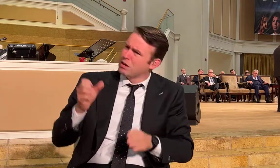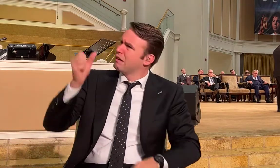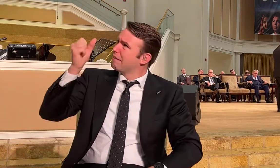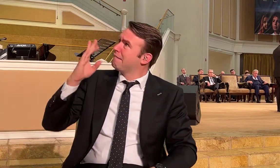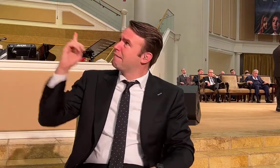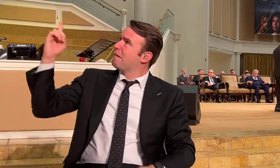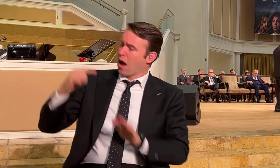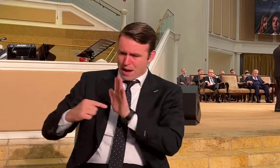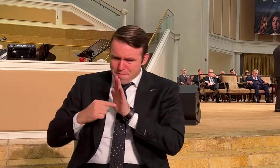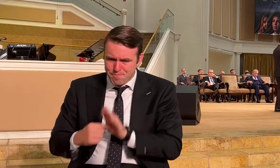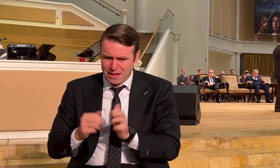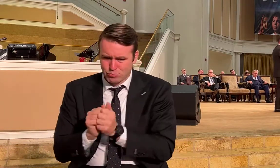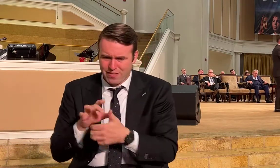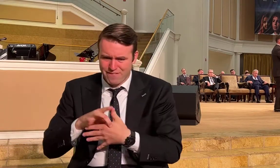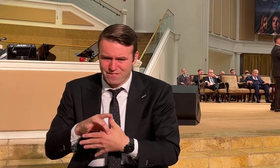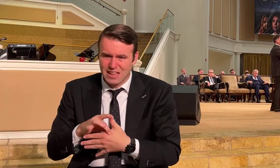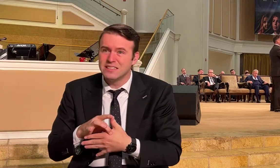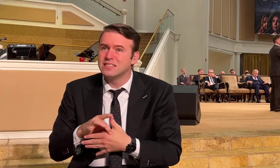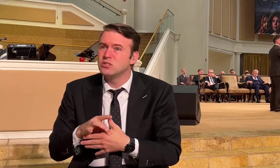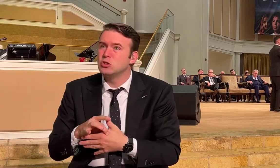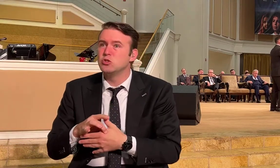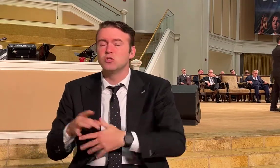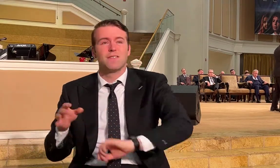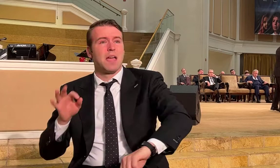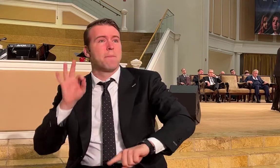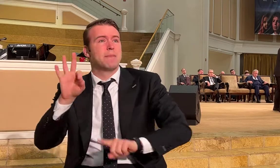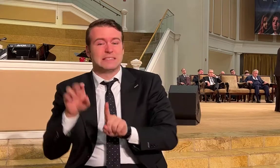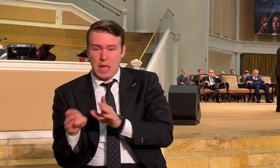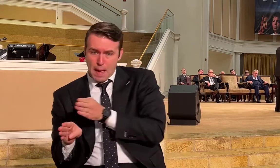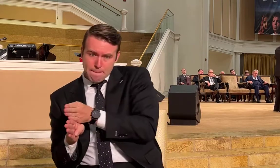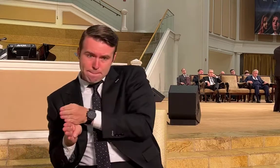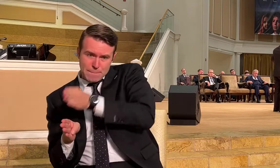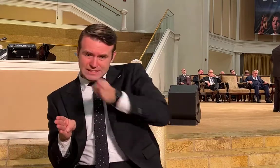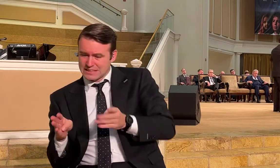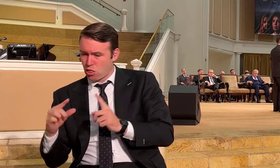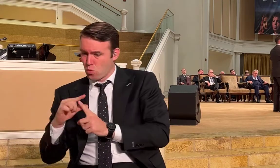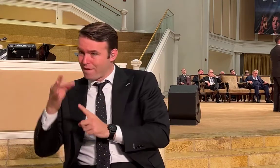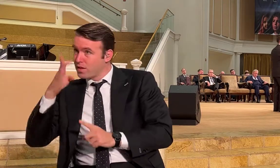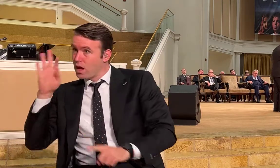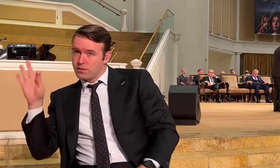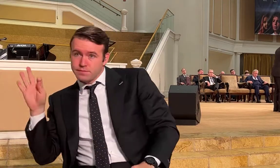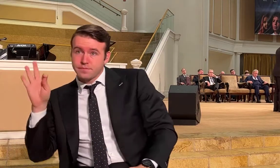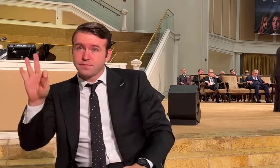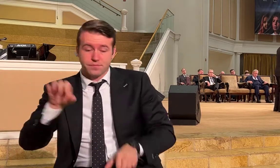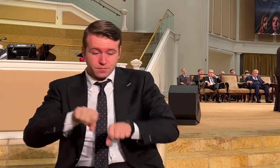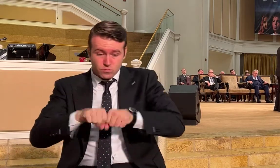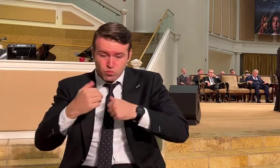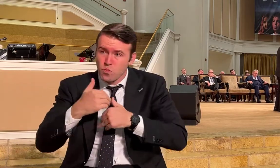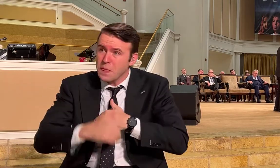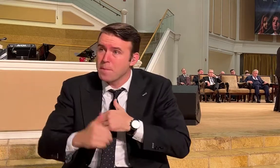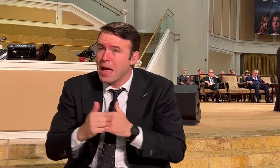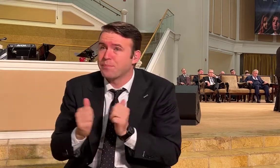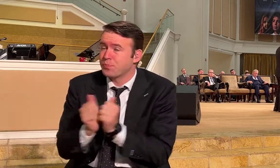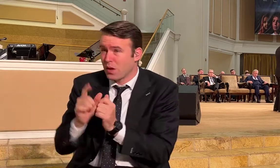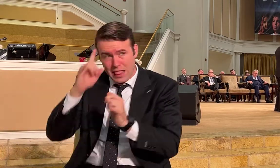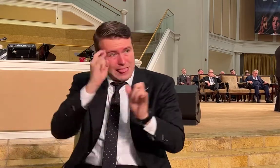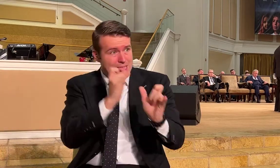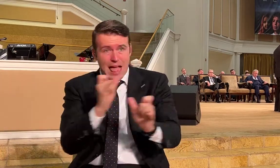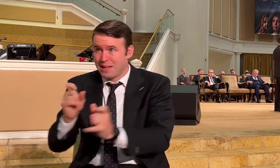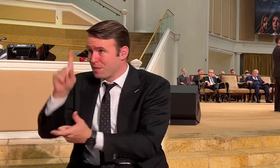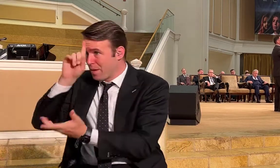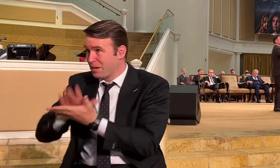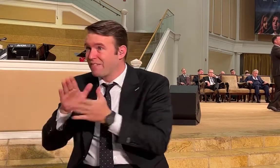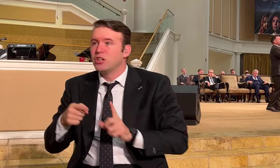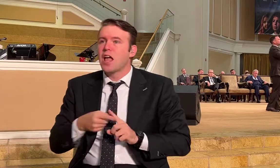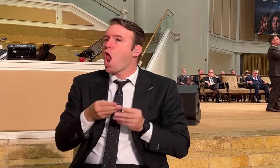God manifests in the flesh. To minister beside the Word of God. To break bread. Well, if like-minded